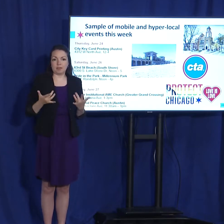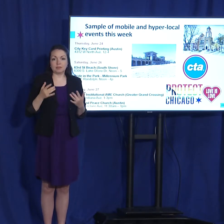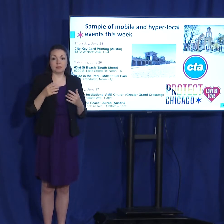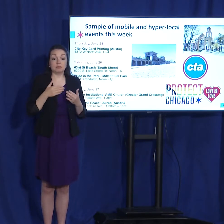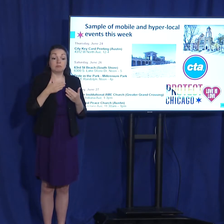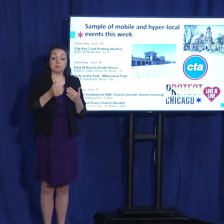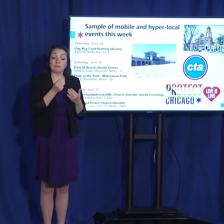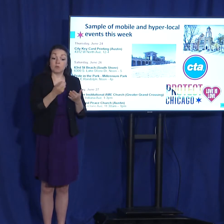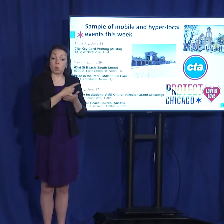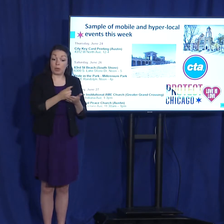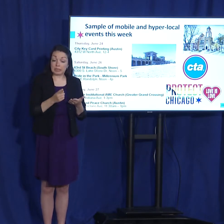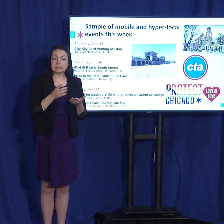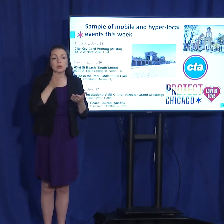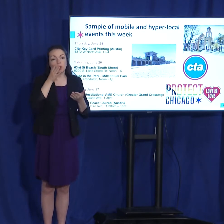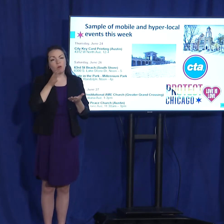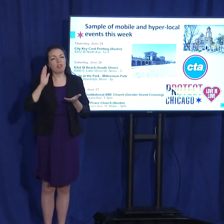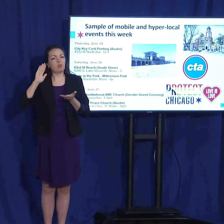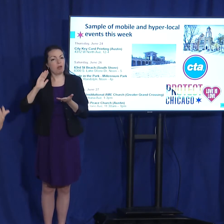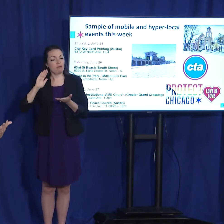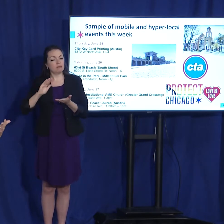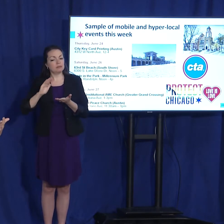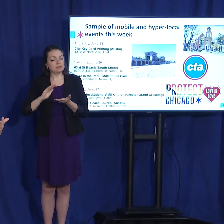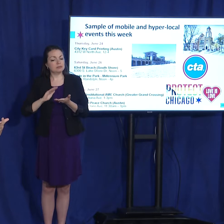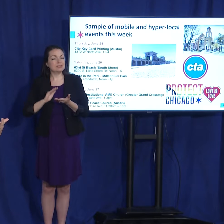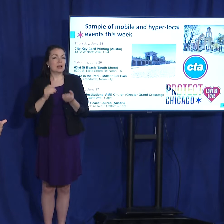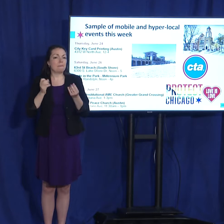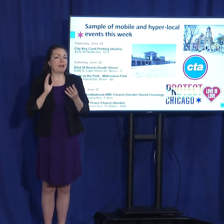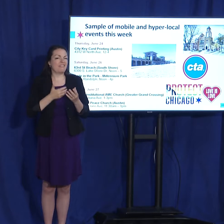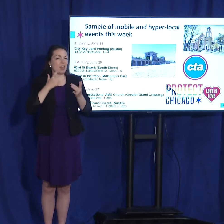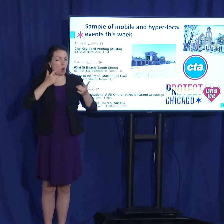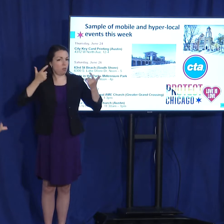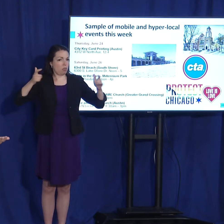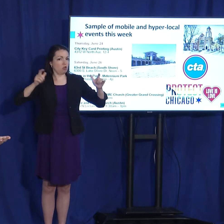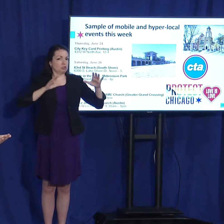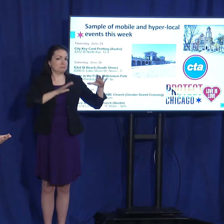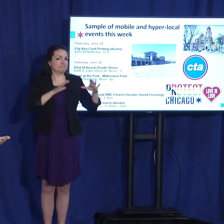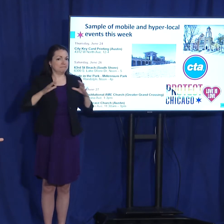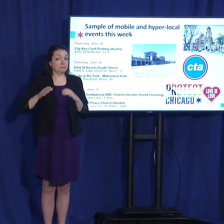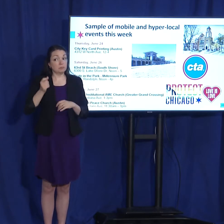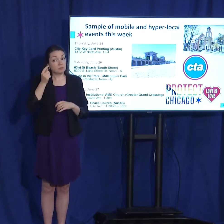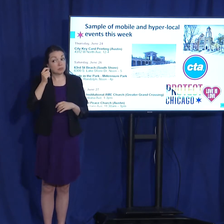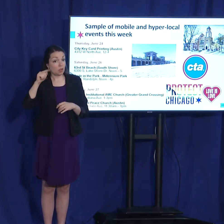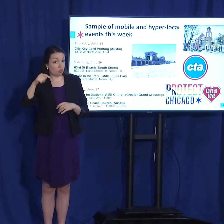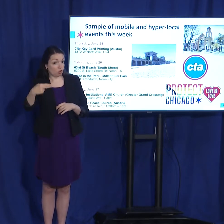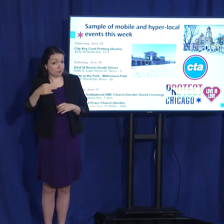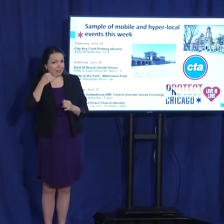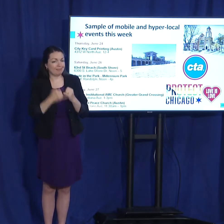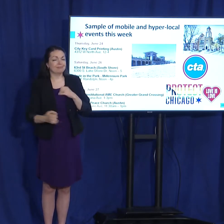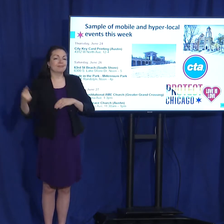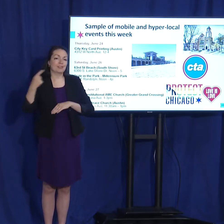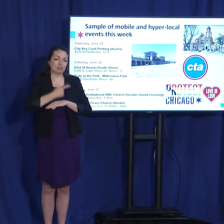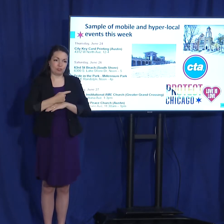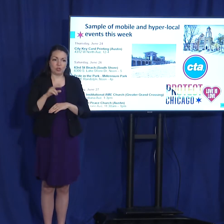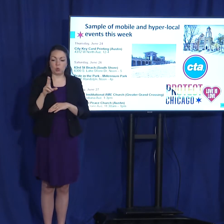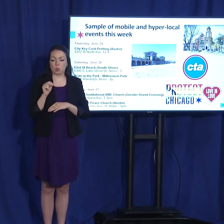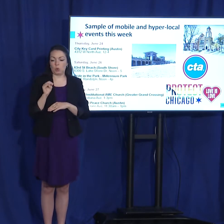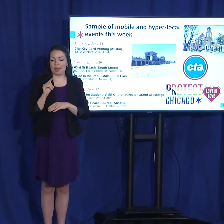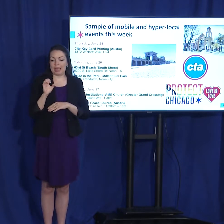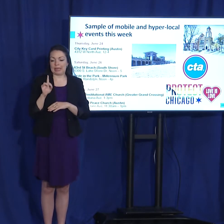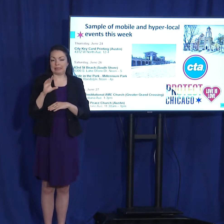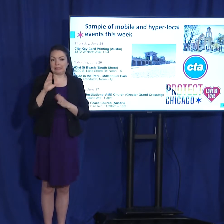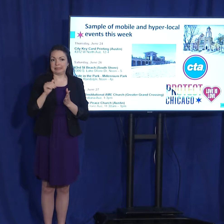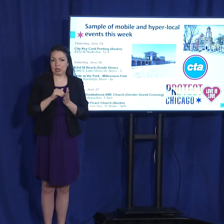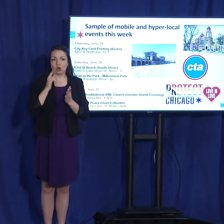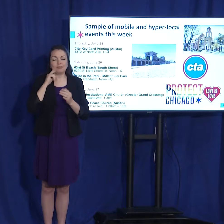be backing off and closing down a lot of our larger pods. Thursday, for example, is the last day that the United Center will